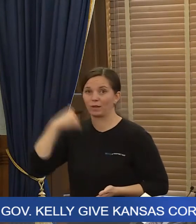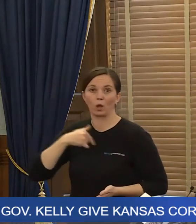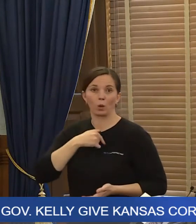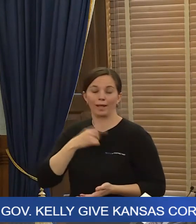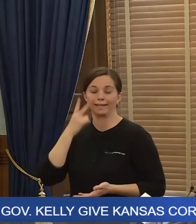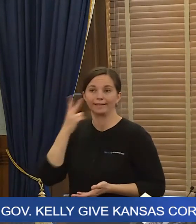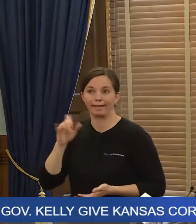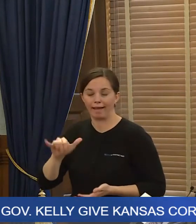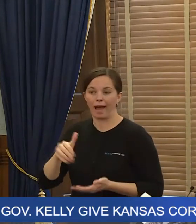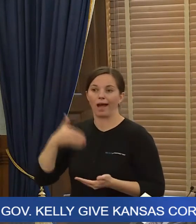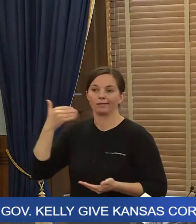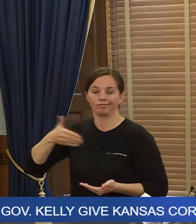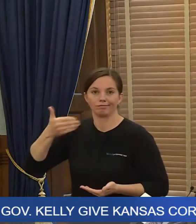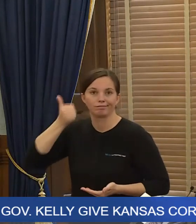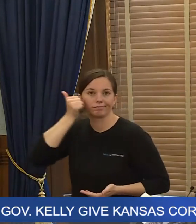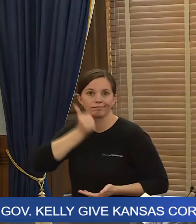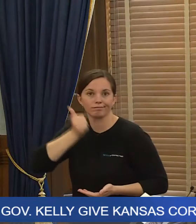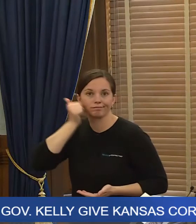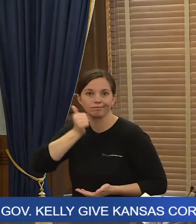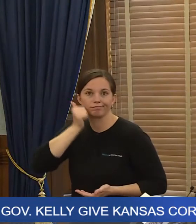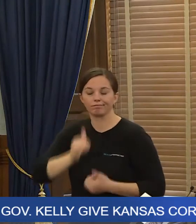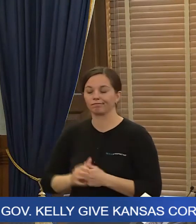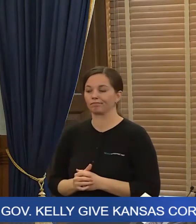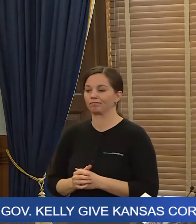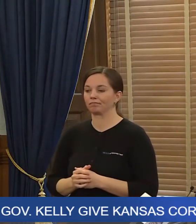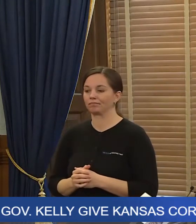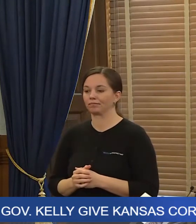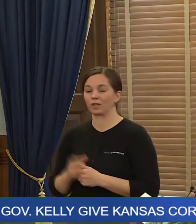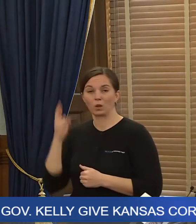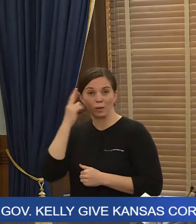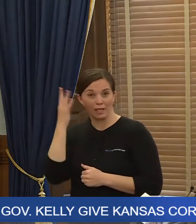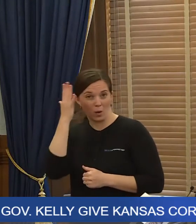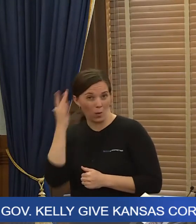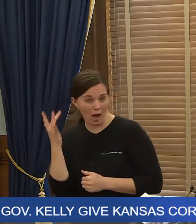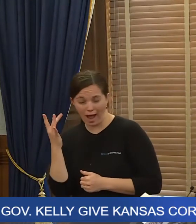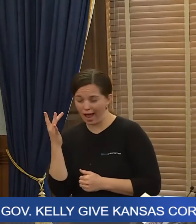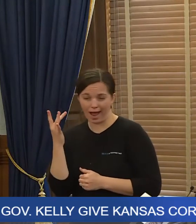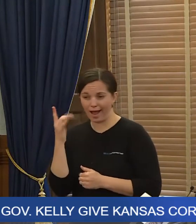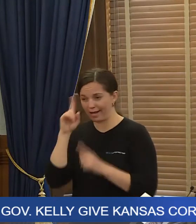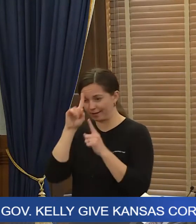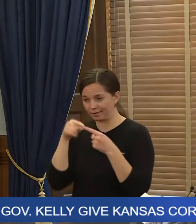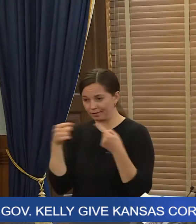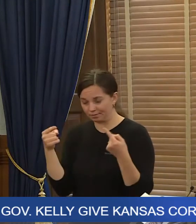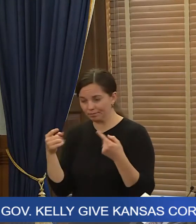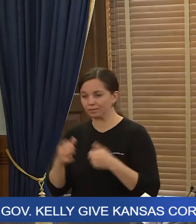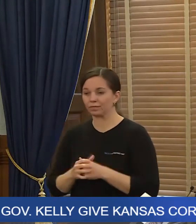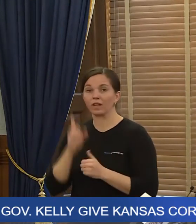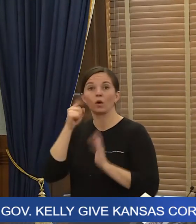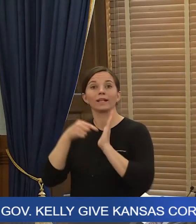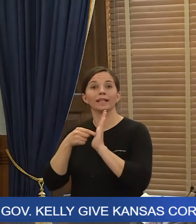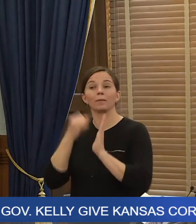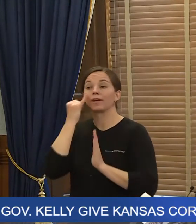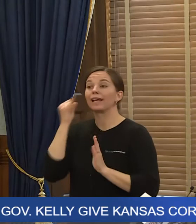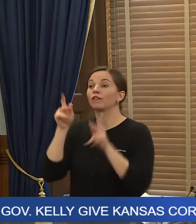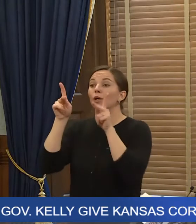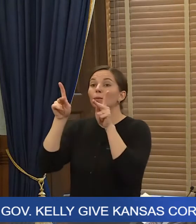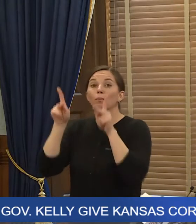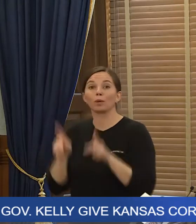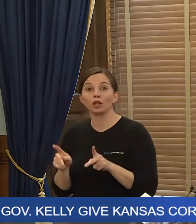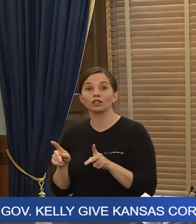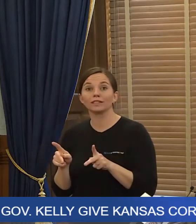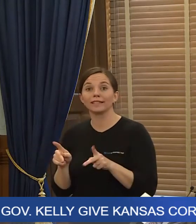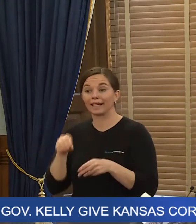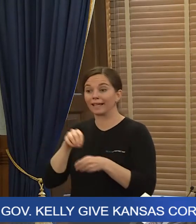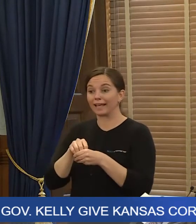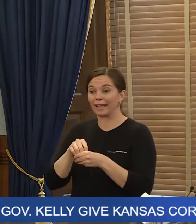day. And my justification for that, and it shows itself in many different ways. For example, when a person is in the hospital to